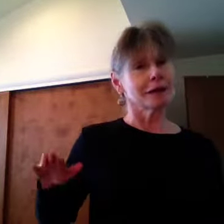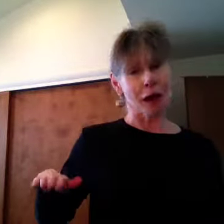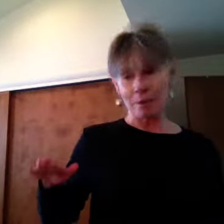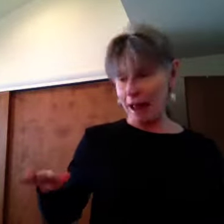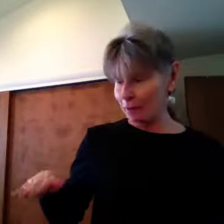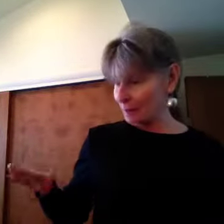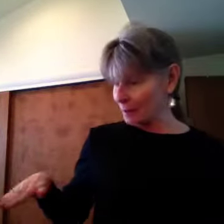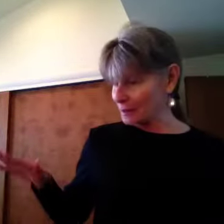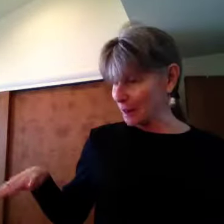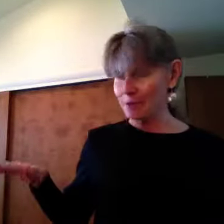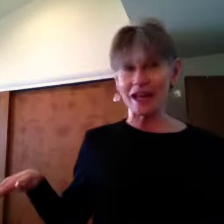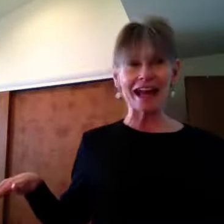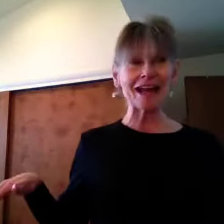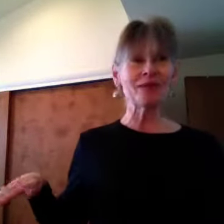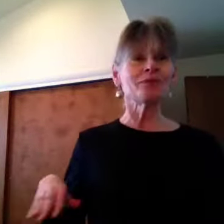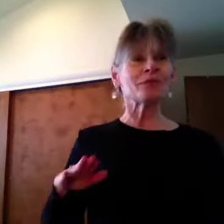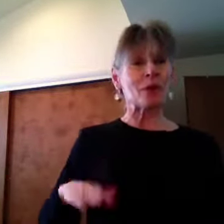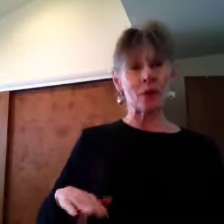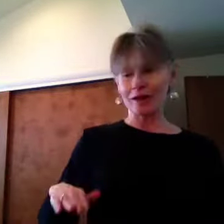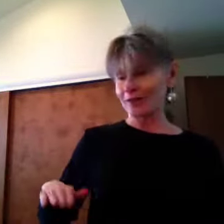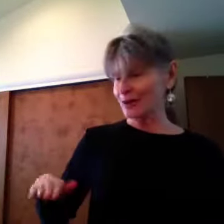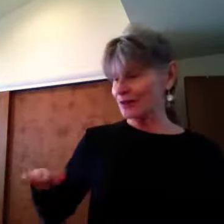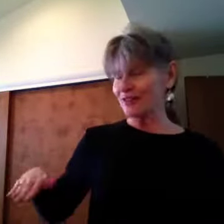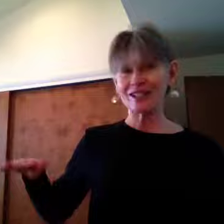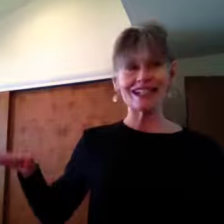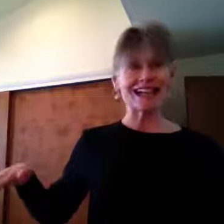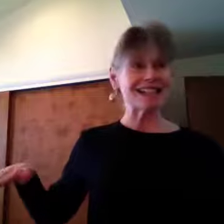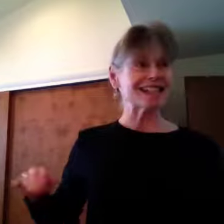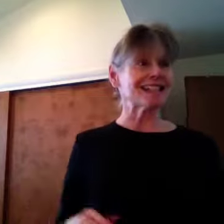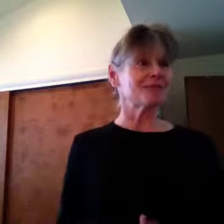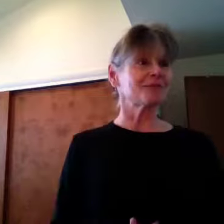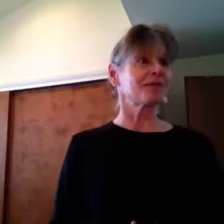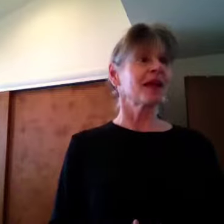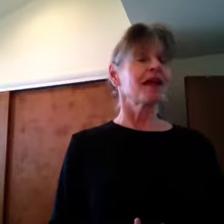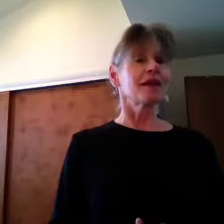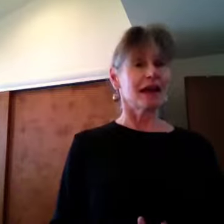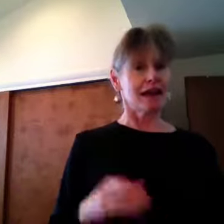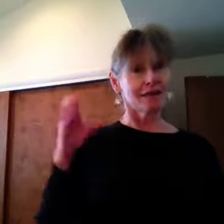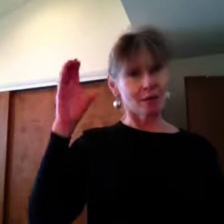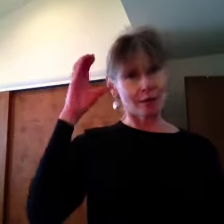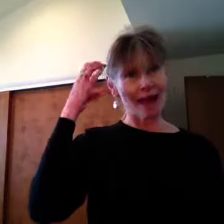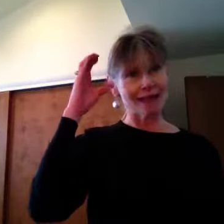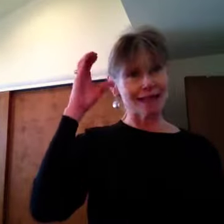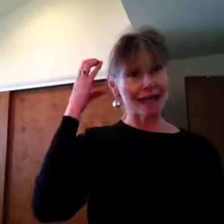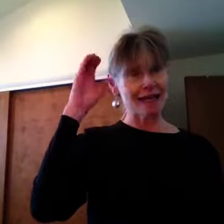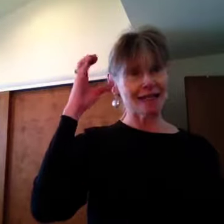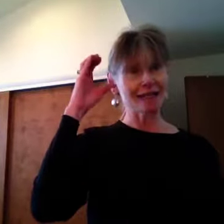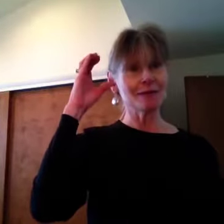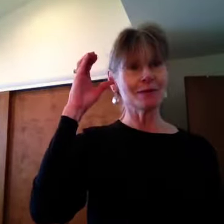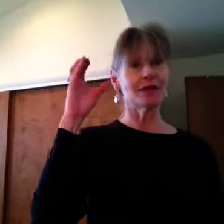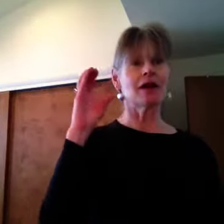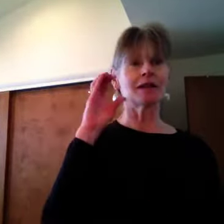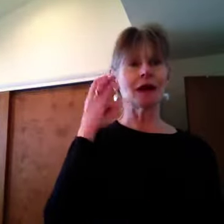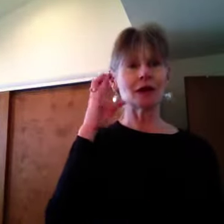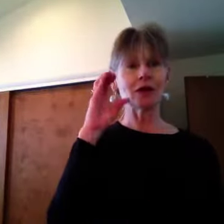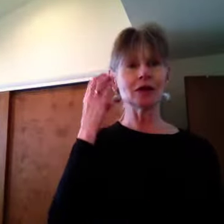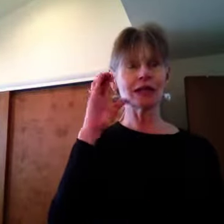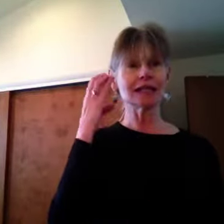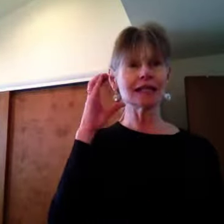about patting them on the top of the head, or that they're different sizes. Okay, and then we're back to cousin. We talked about girl